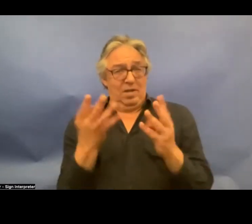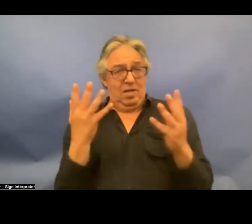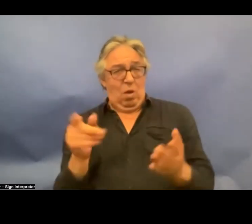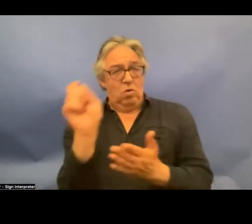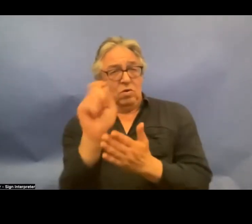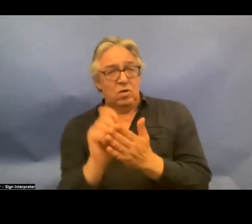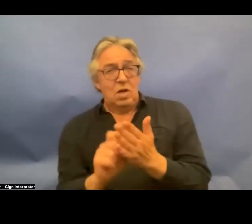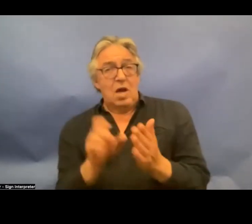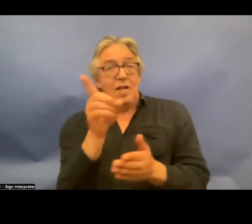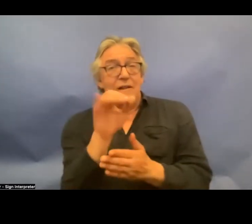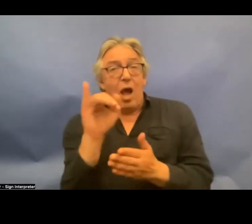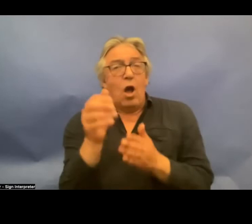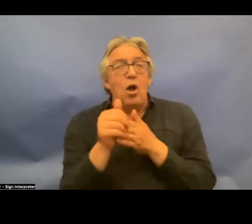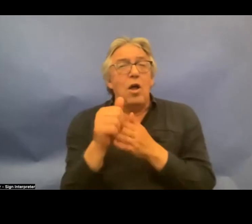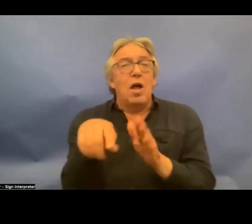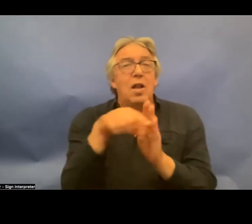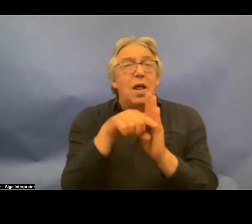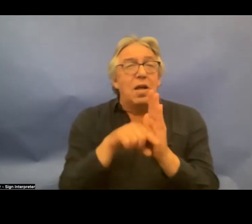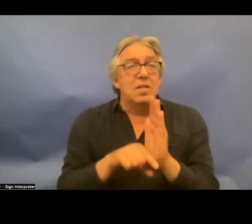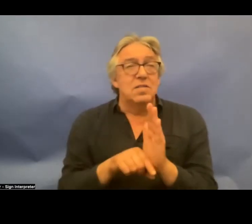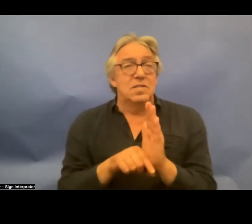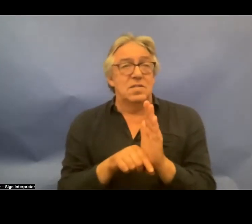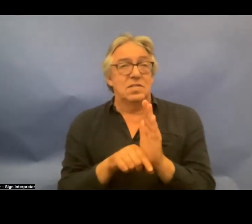in the recommendation to the states parties